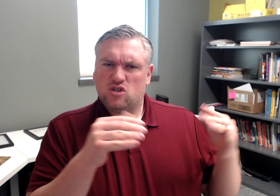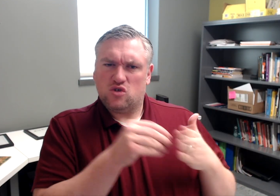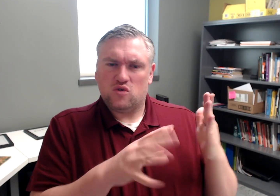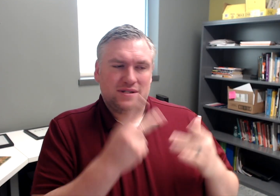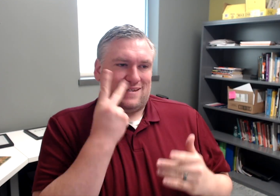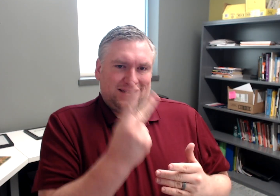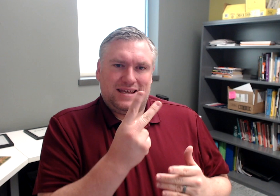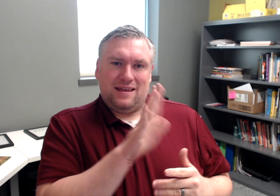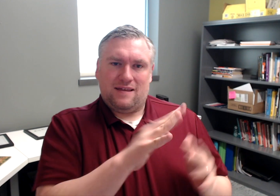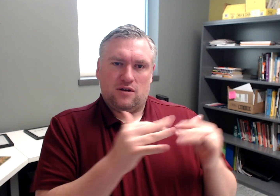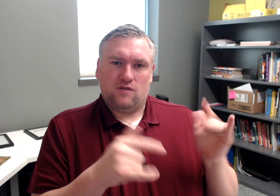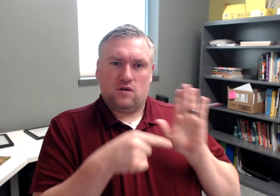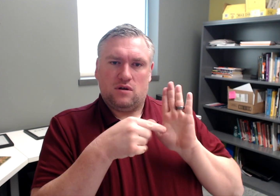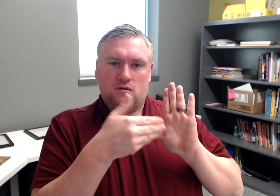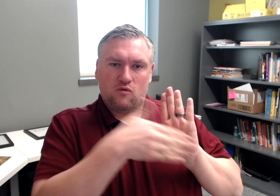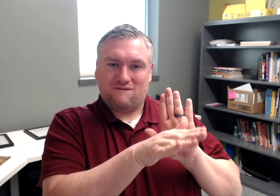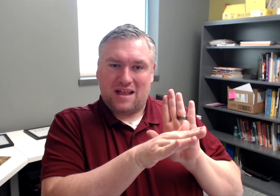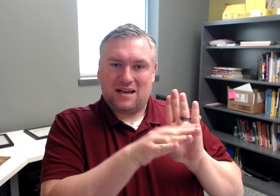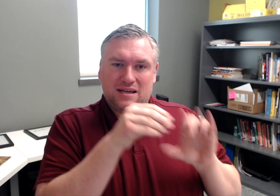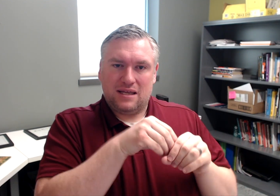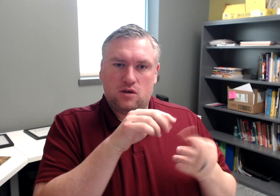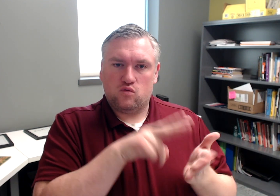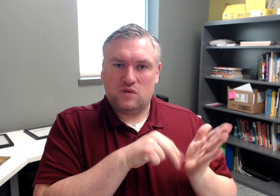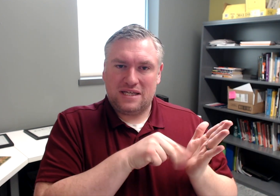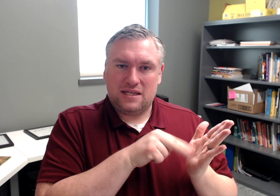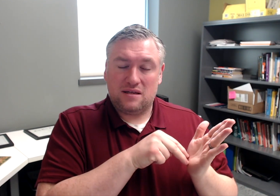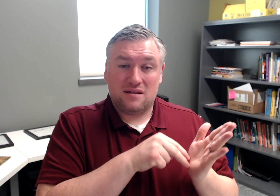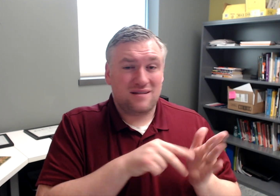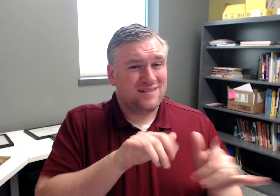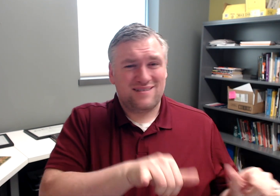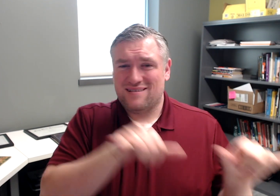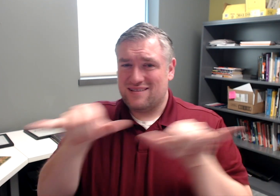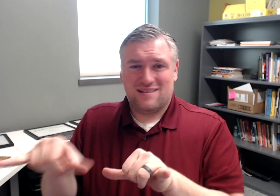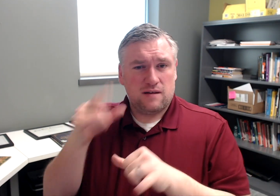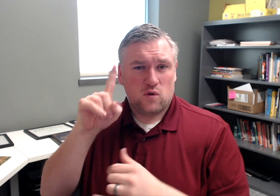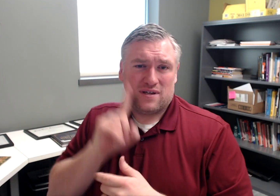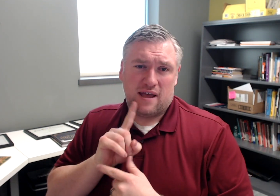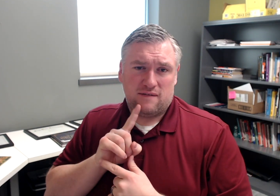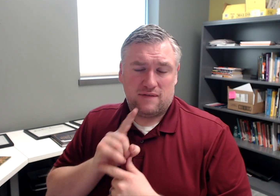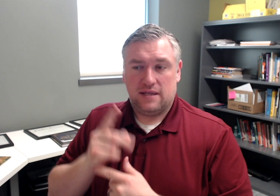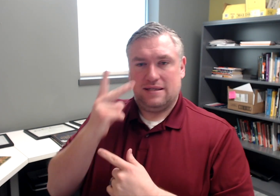for diverse students to see their diversity reflected in their reading. It's the same for the